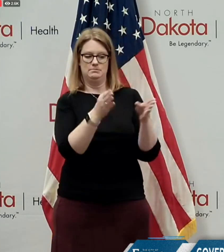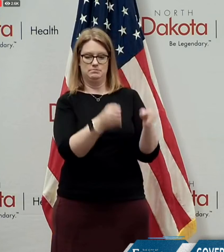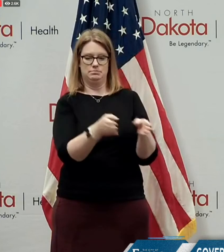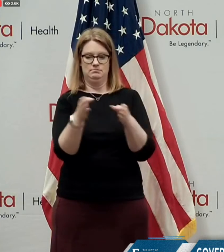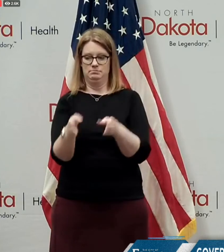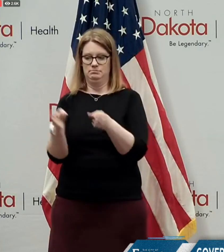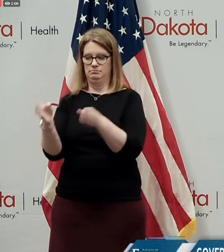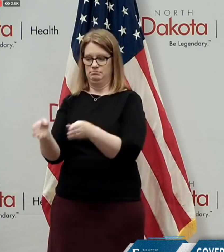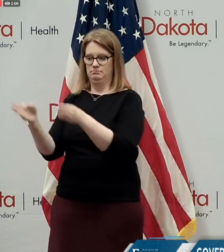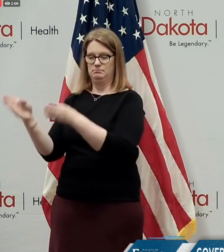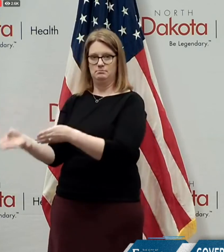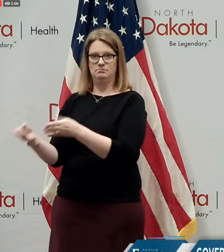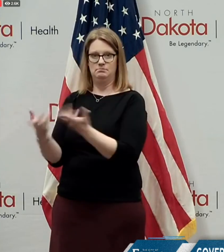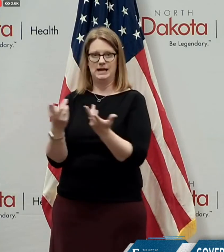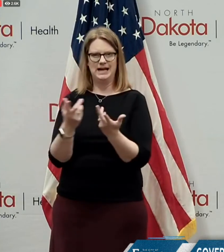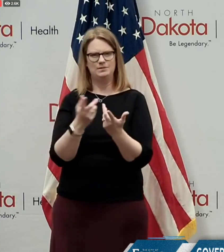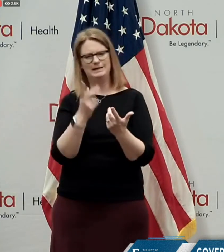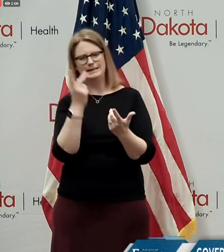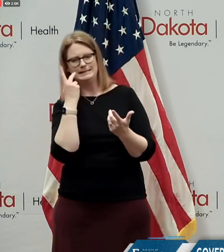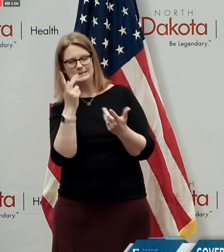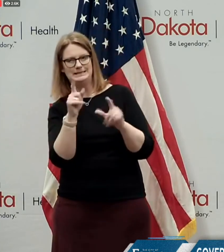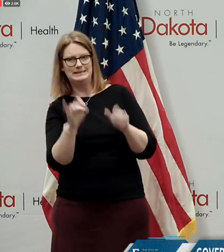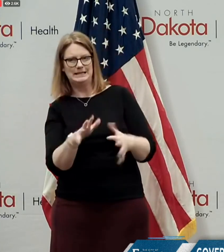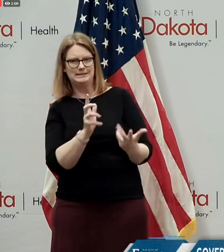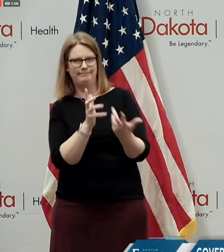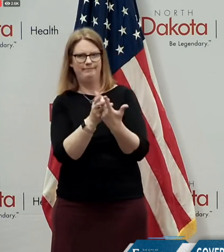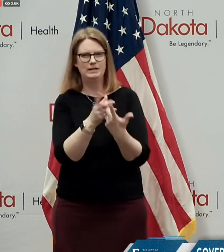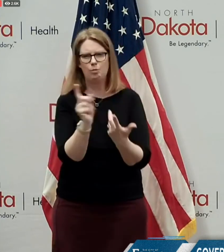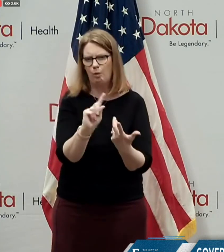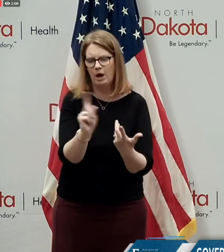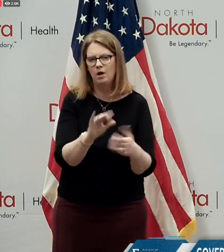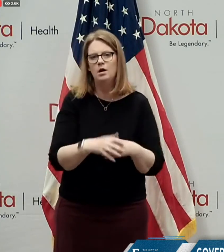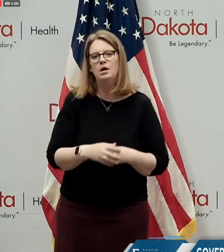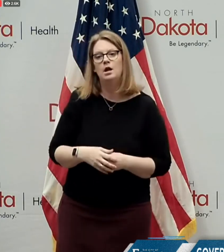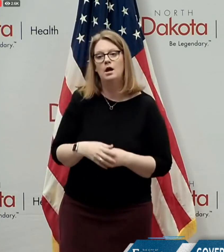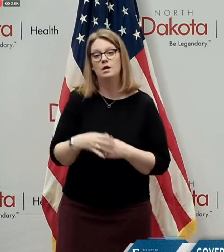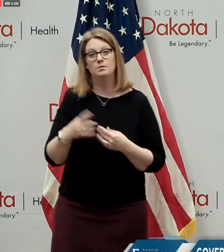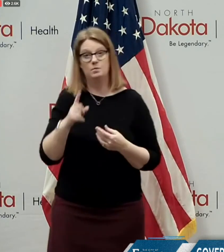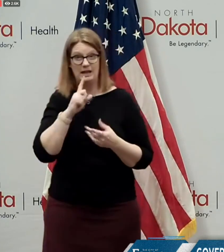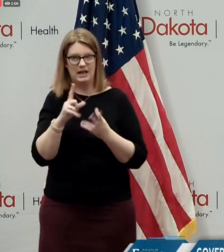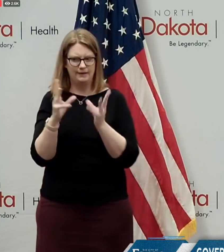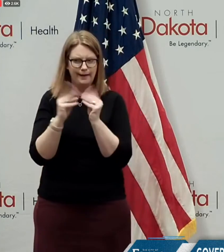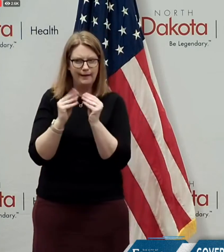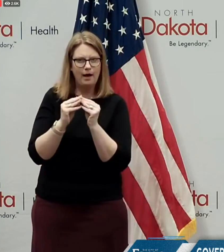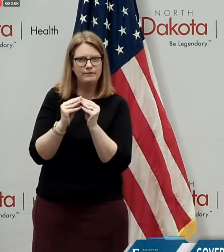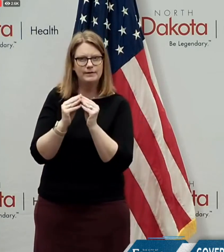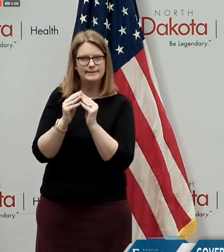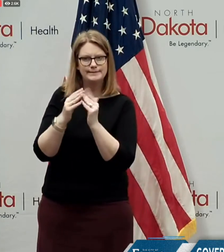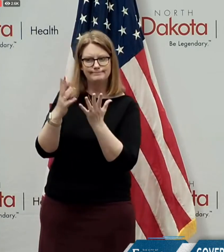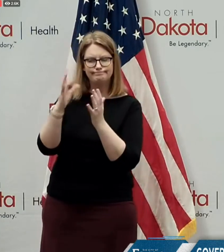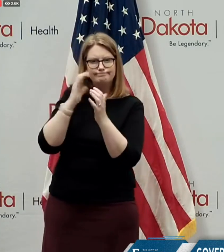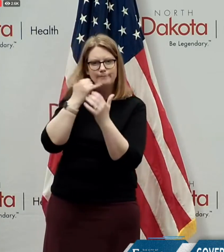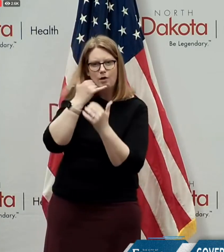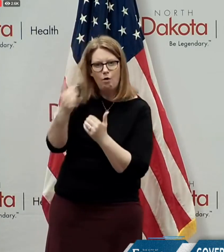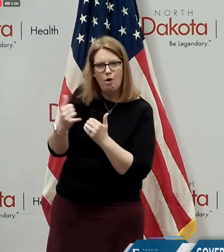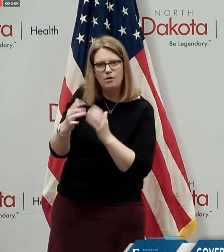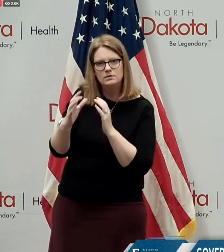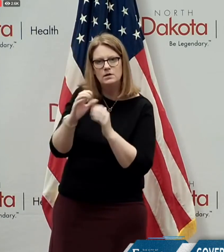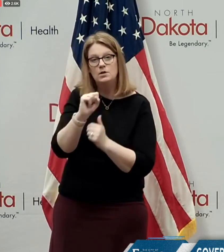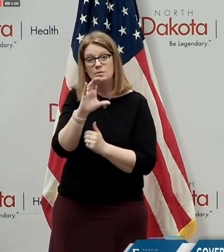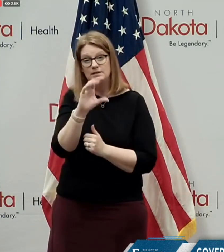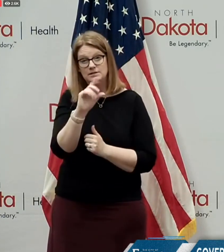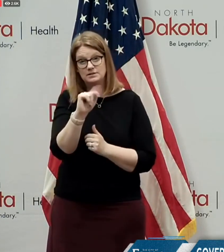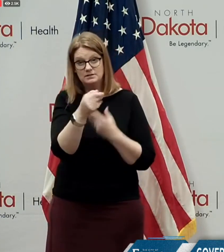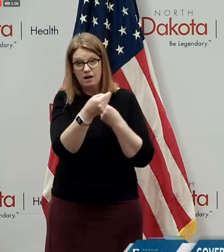into place when we had all the conference calls and different discussions with the state of North Dakota, with Scott's office, with the